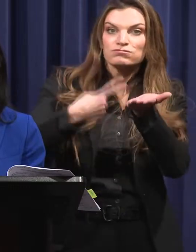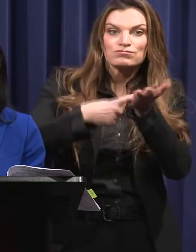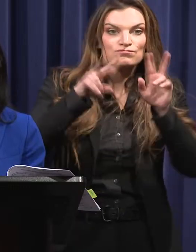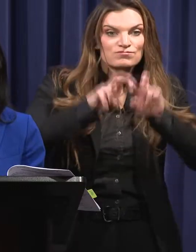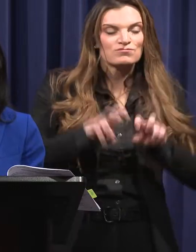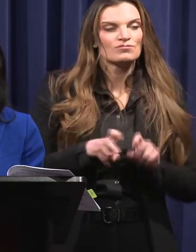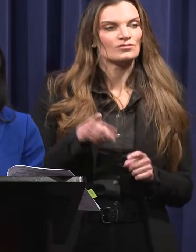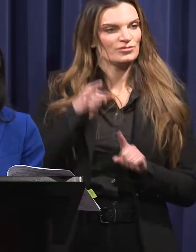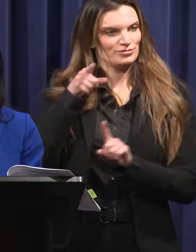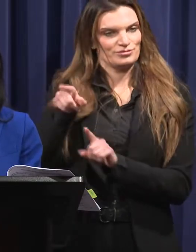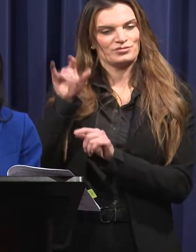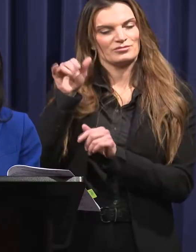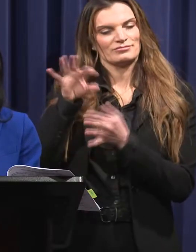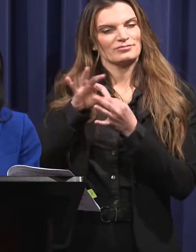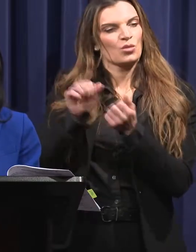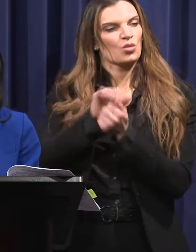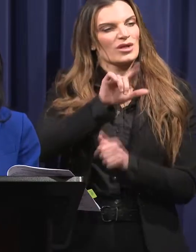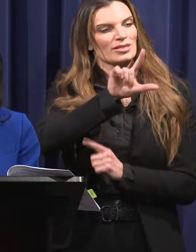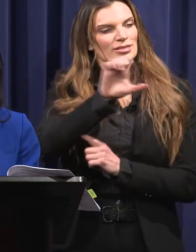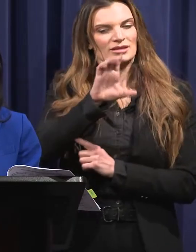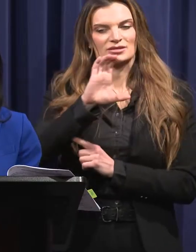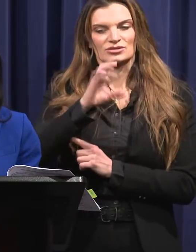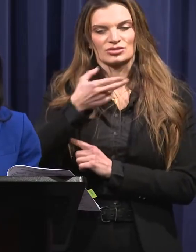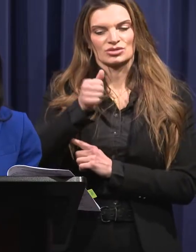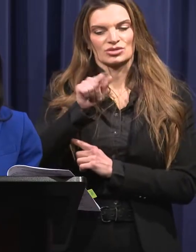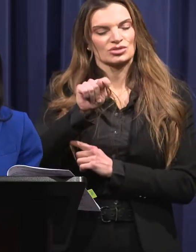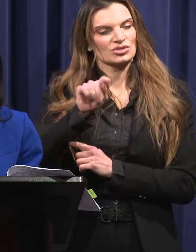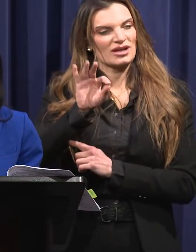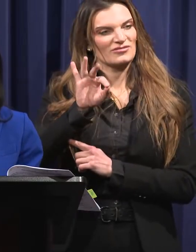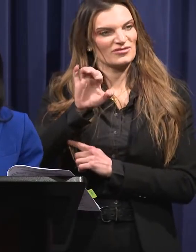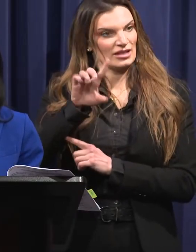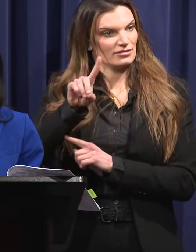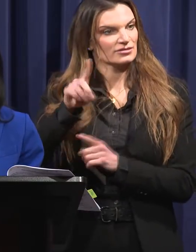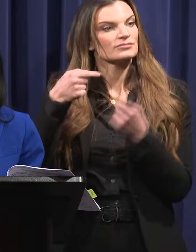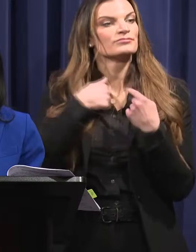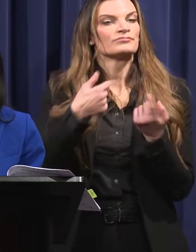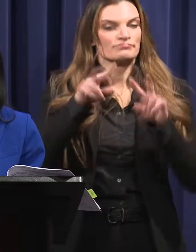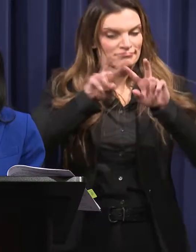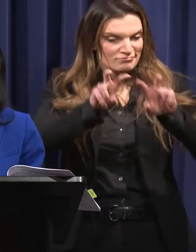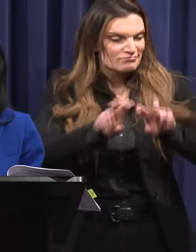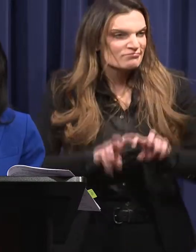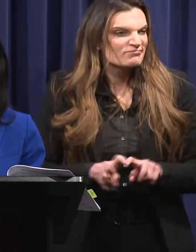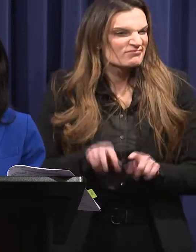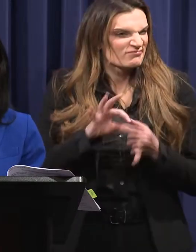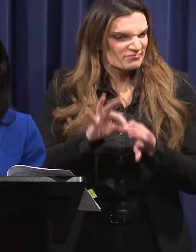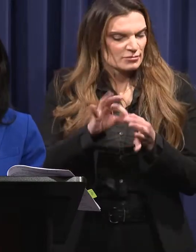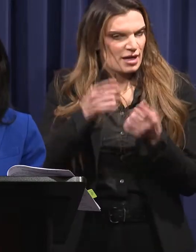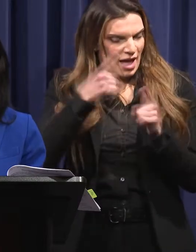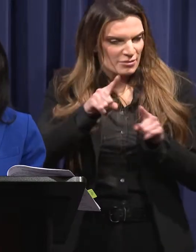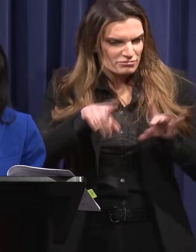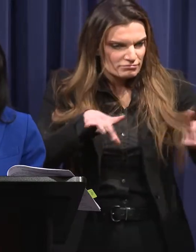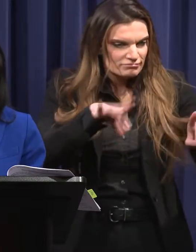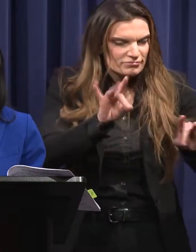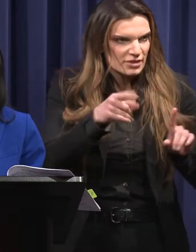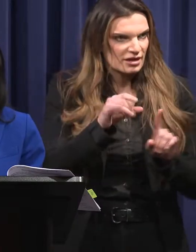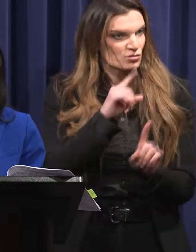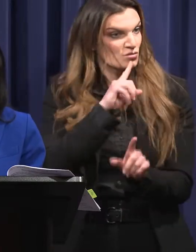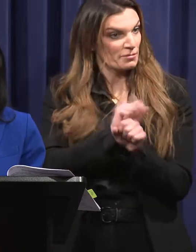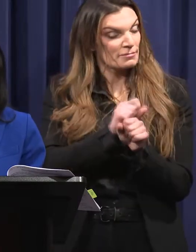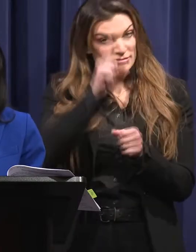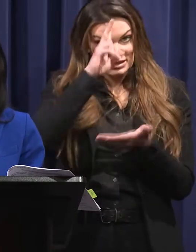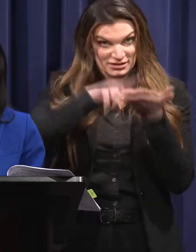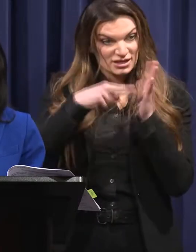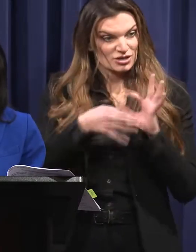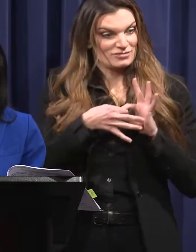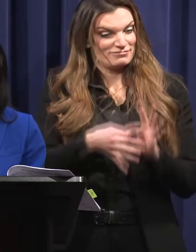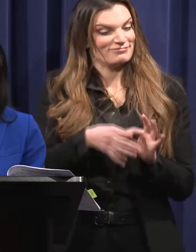initial referral did not pertain to the Menards specifically, as the investigative team continued to uncover and review evidence,